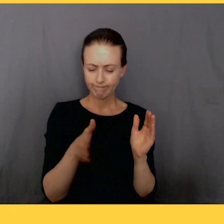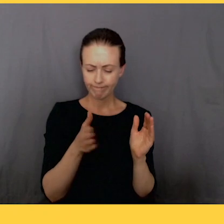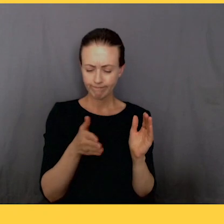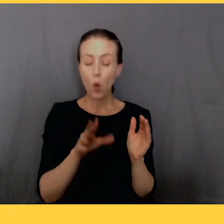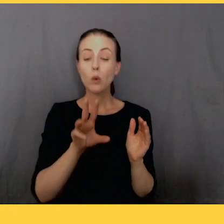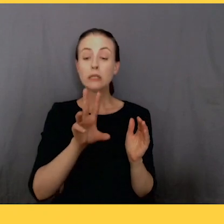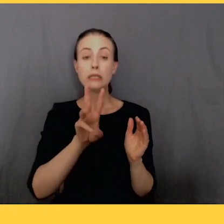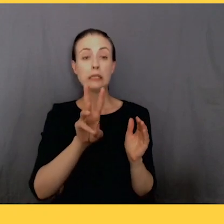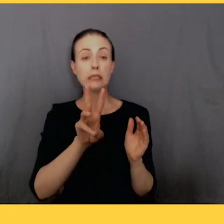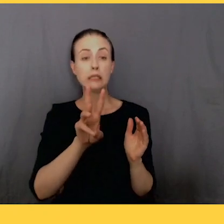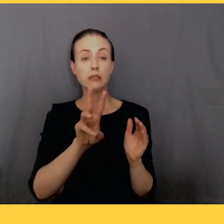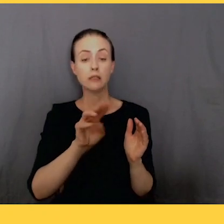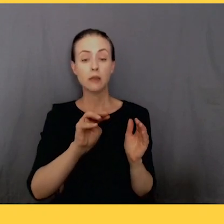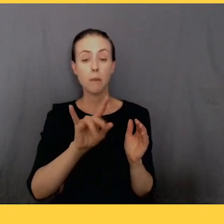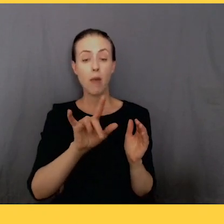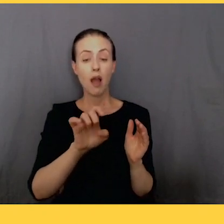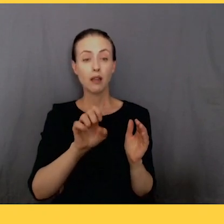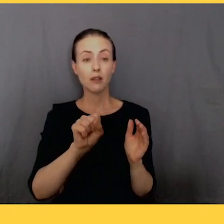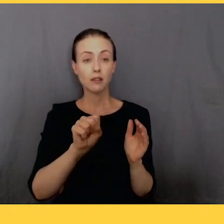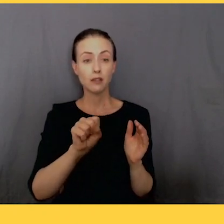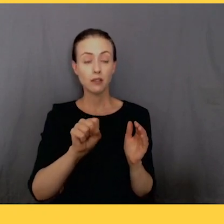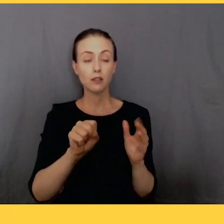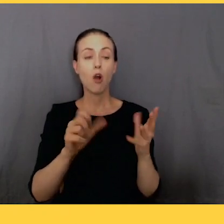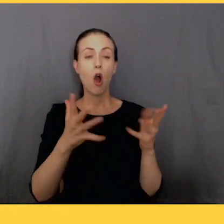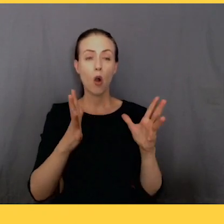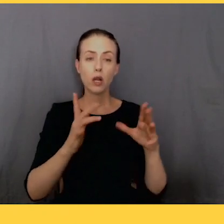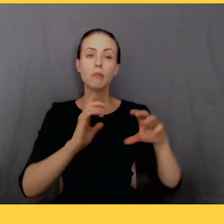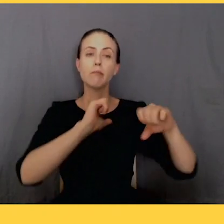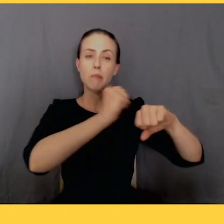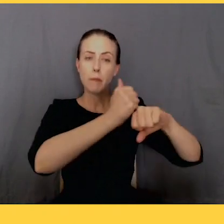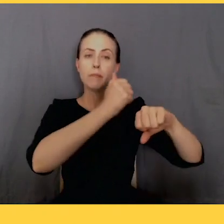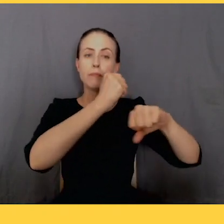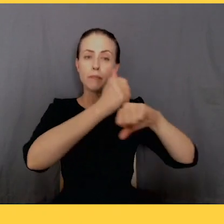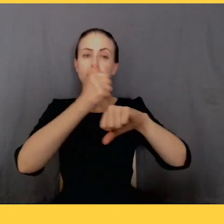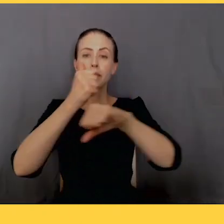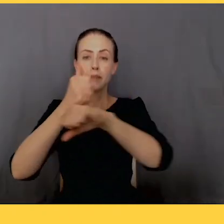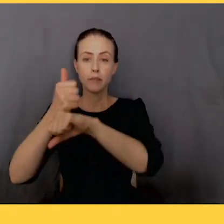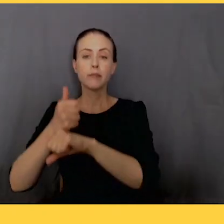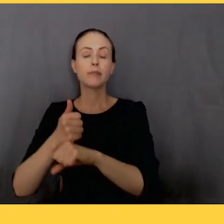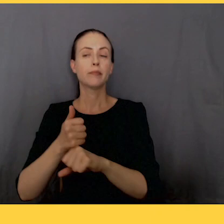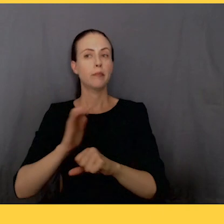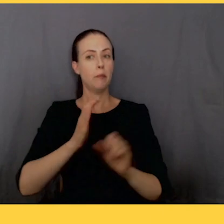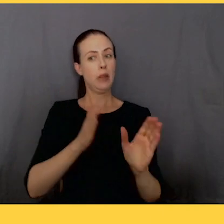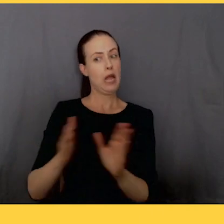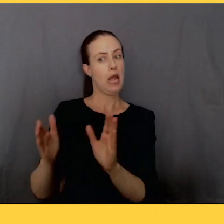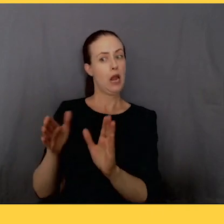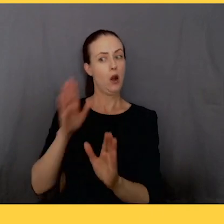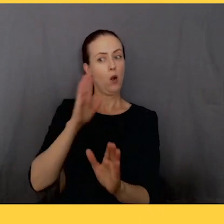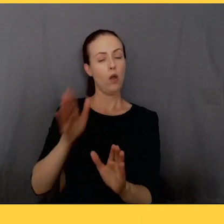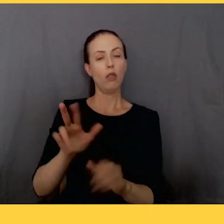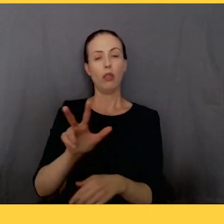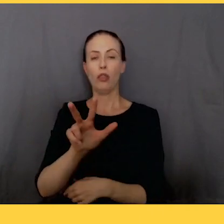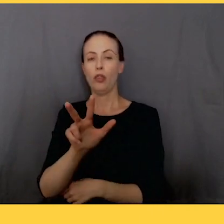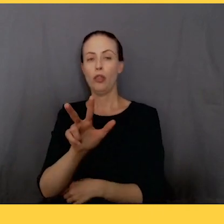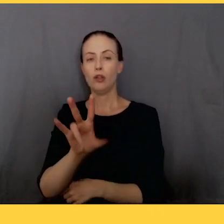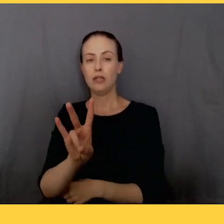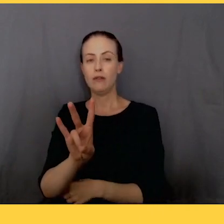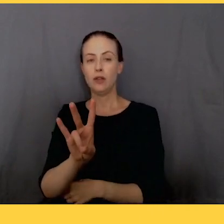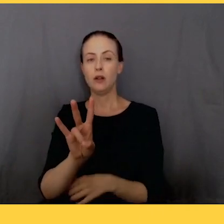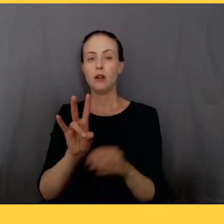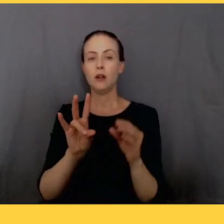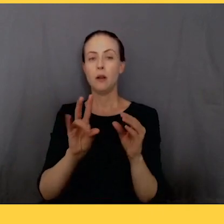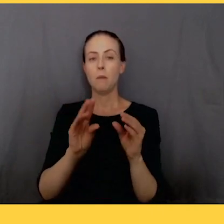6 miles of covered conductors that have already been installed, and we plan on installing additional 37 miles of covered